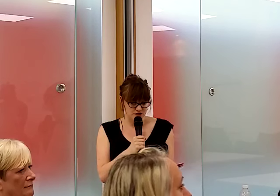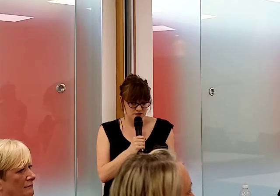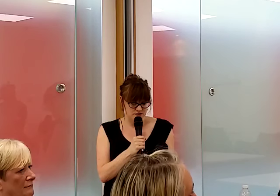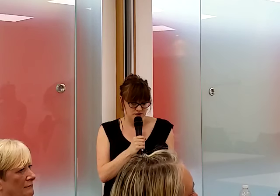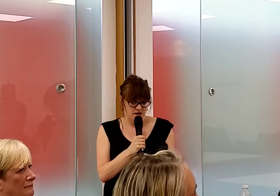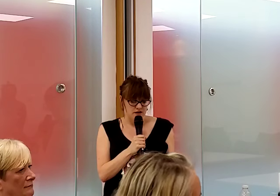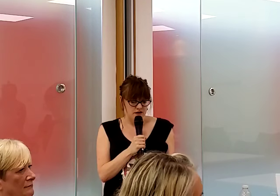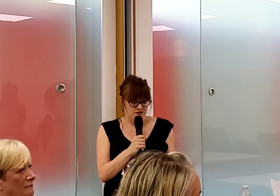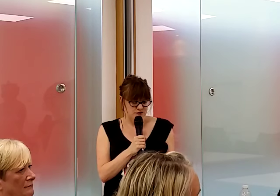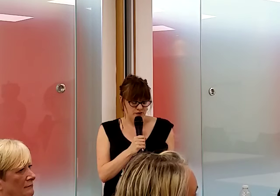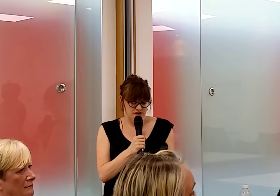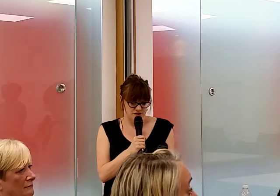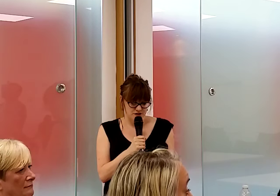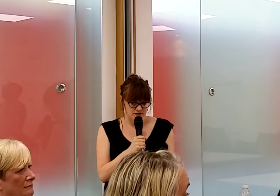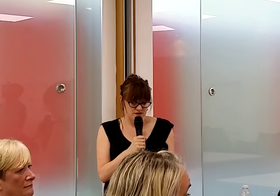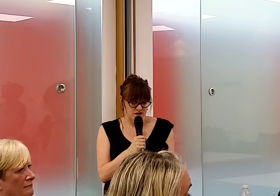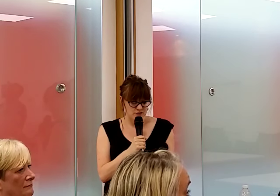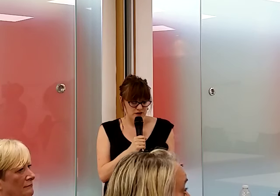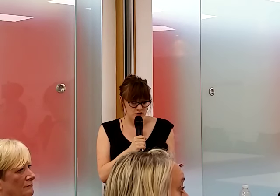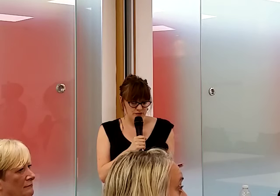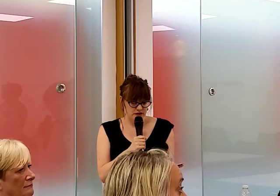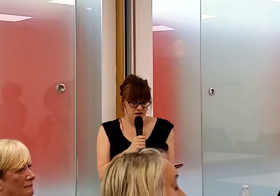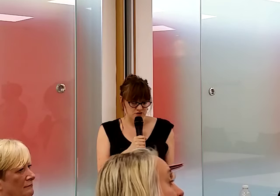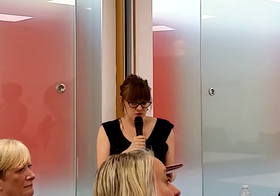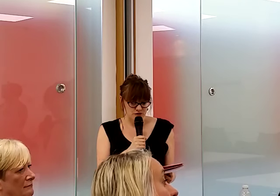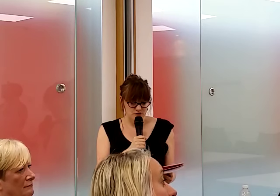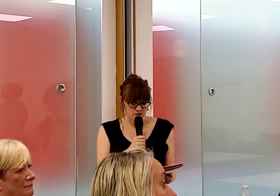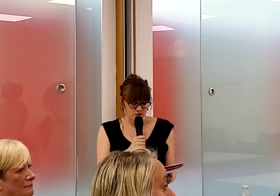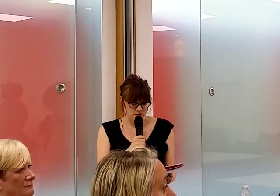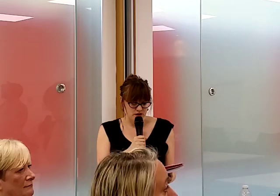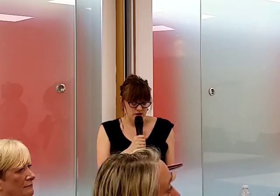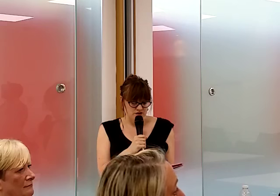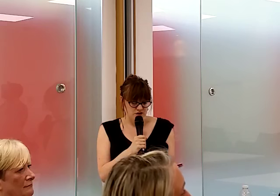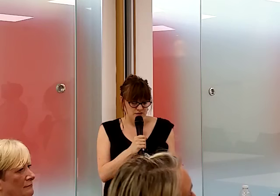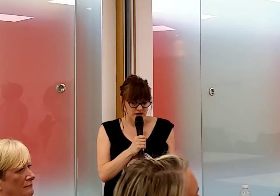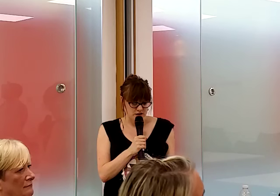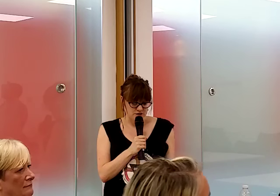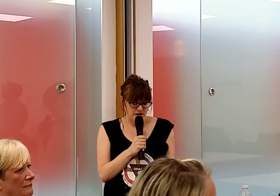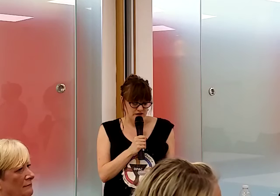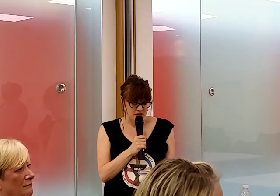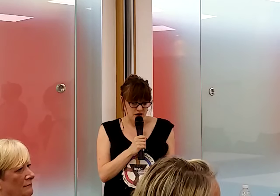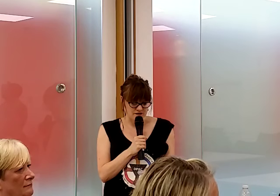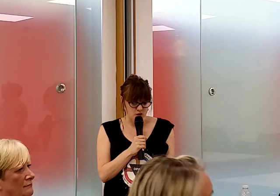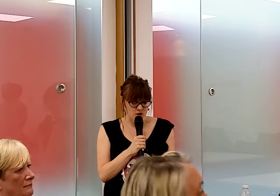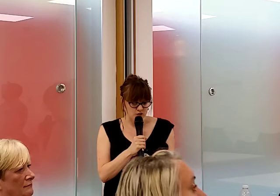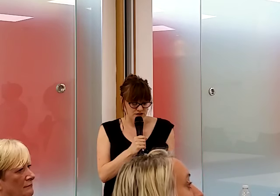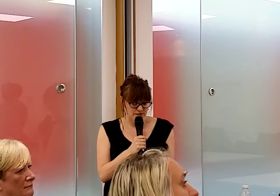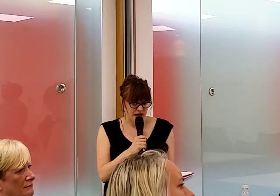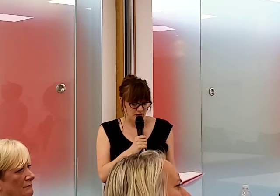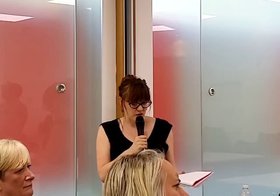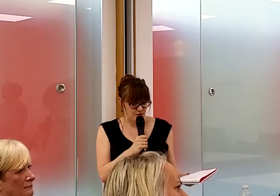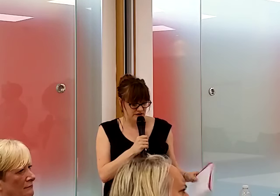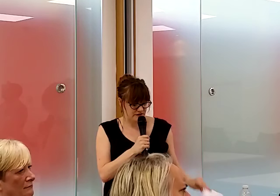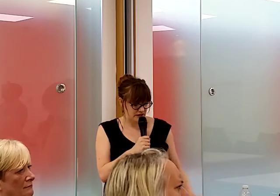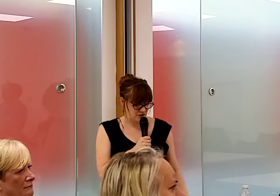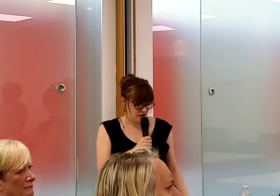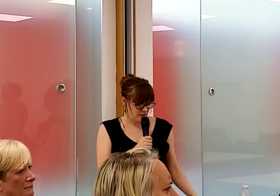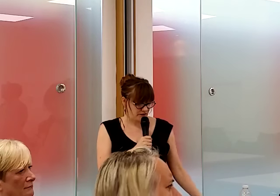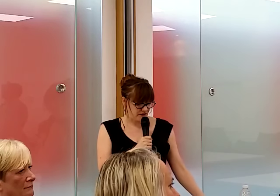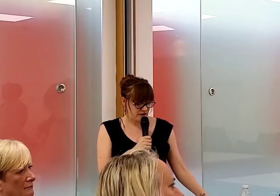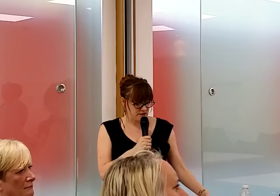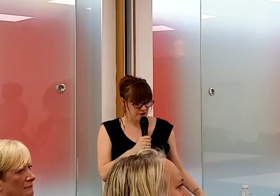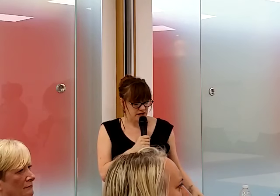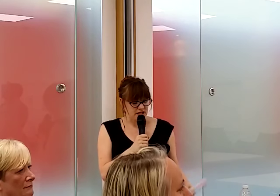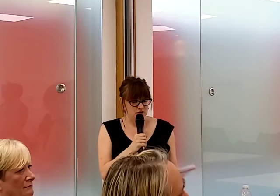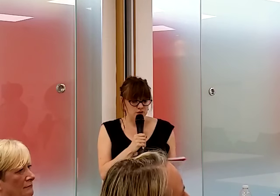to demonstrations. Those two politicians are Jeremy Corbyn and John McDonnell, two men who spent their lives not courting power or